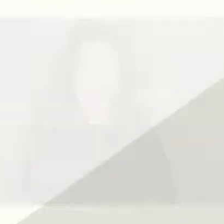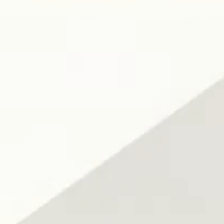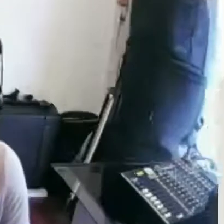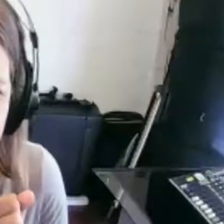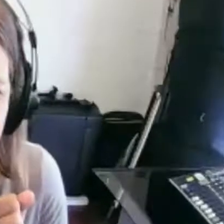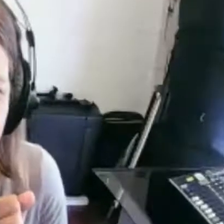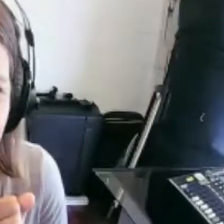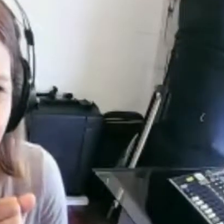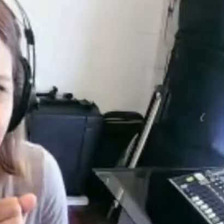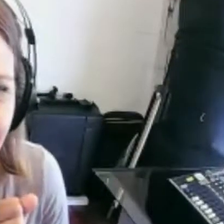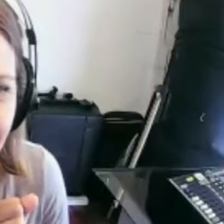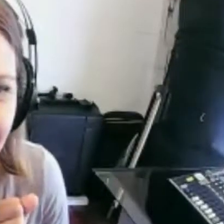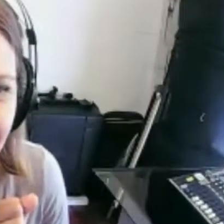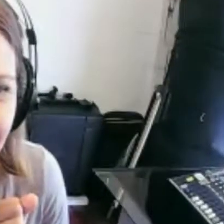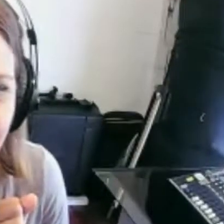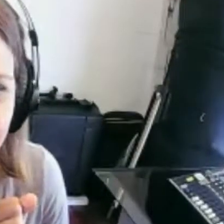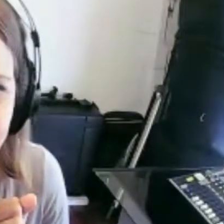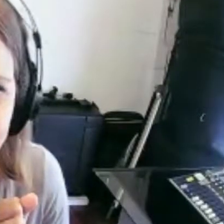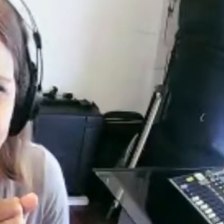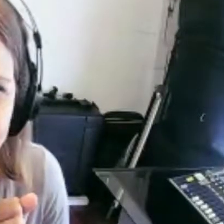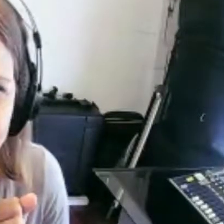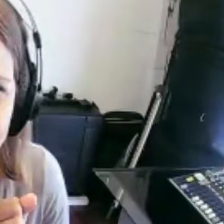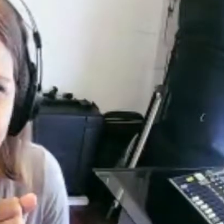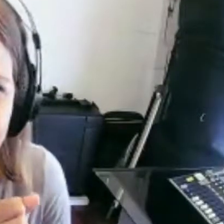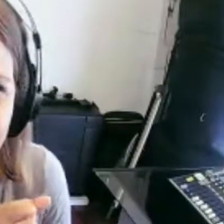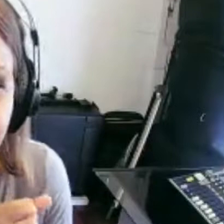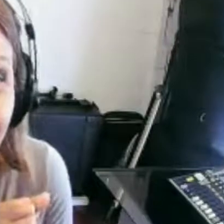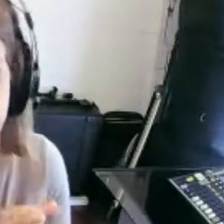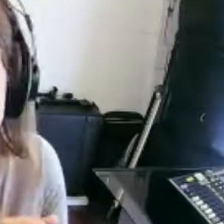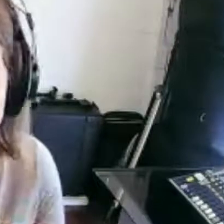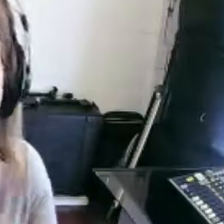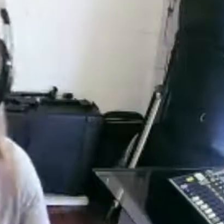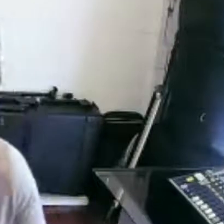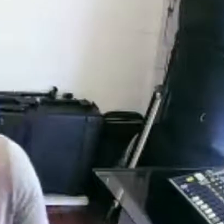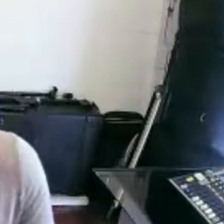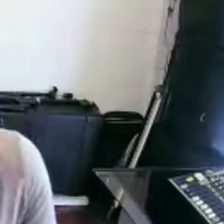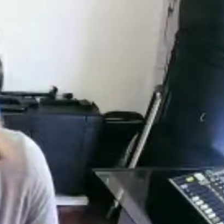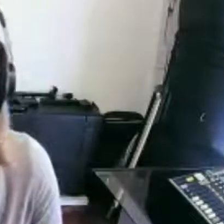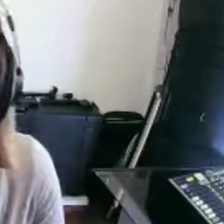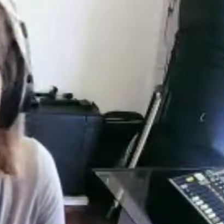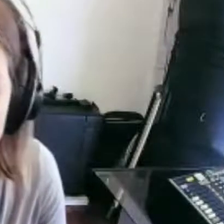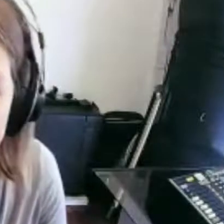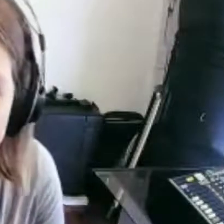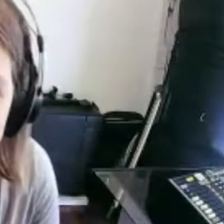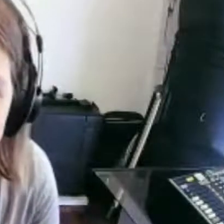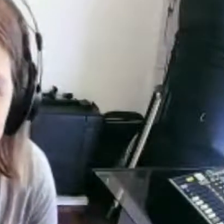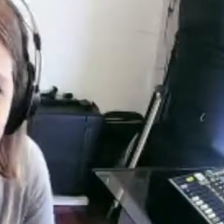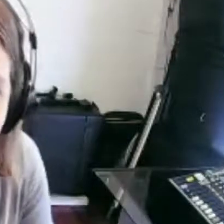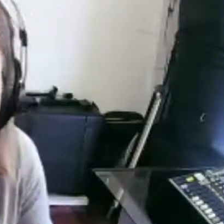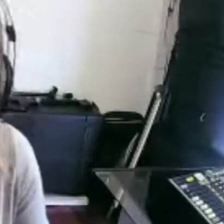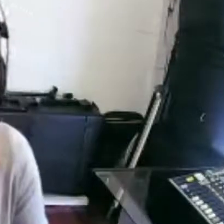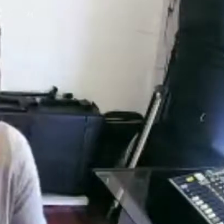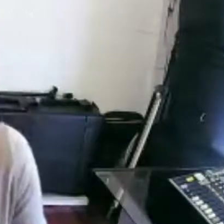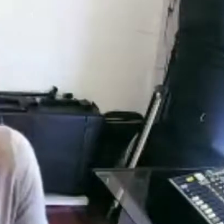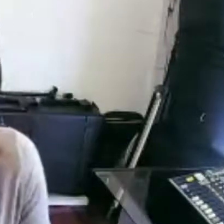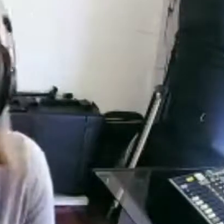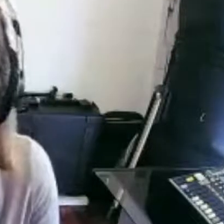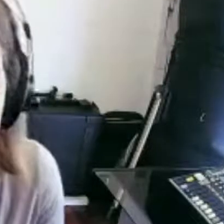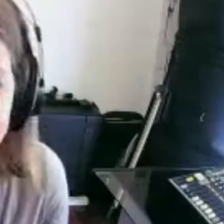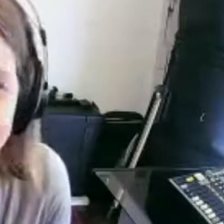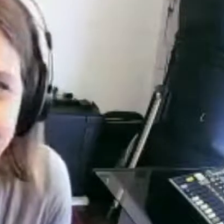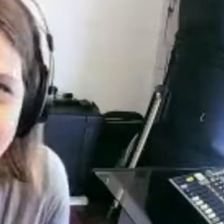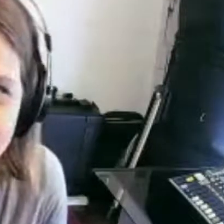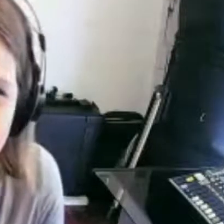Thank you. Bye. Isn't she awesome? Like, I love bringing my friends on here because